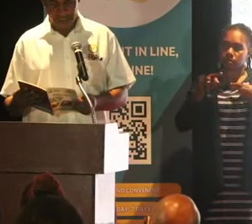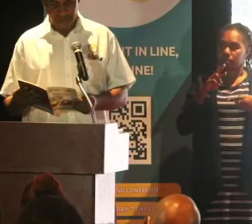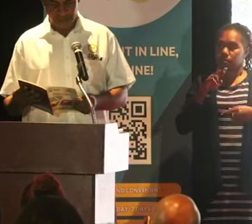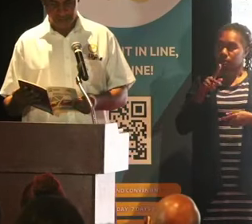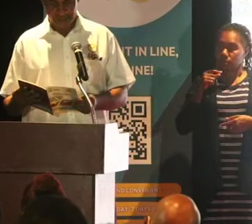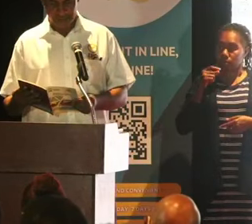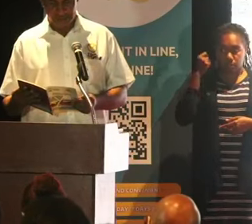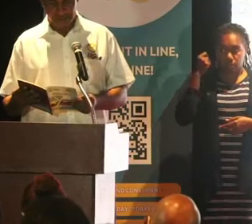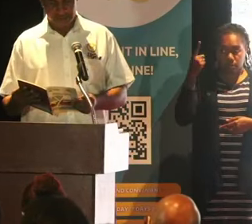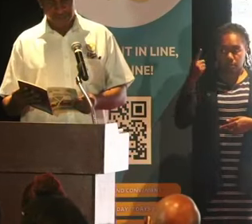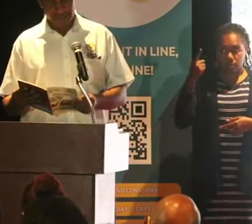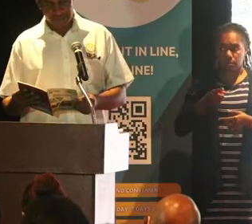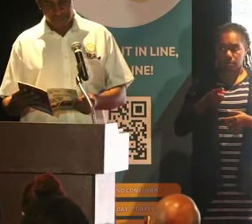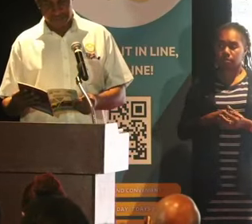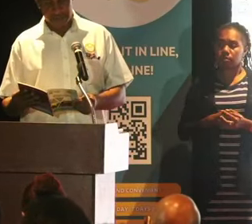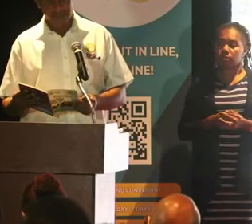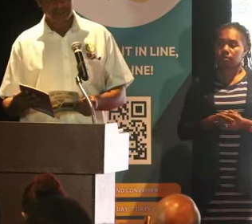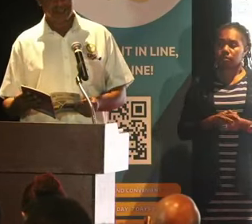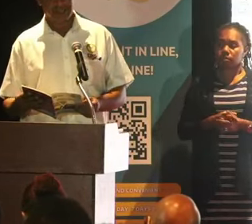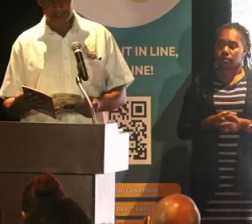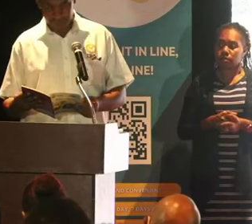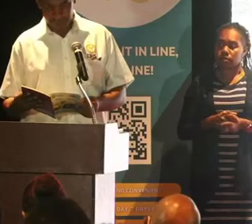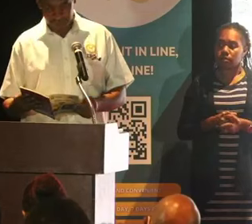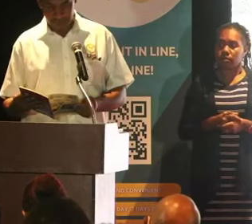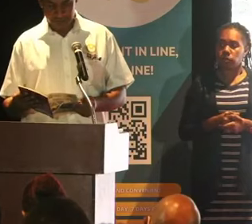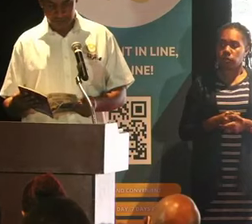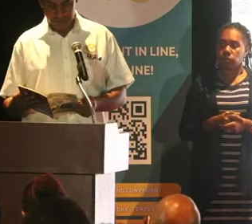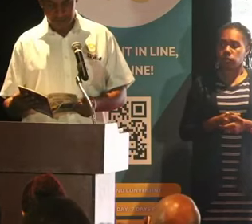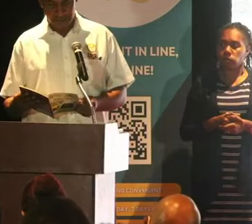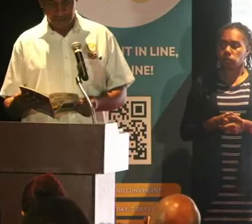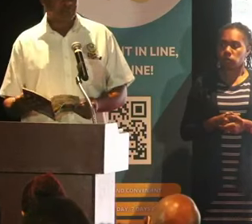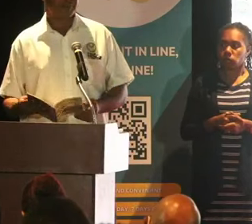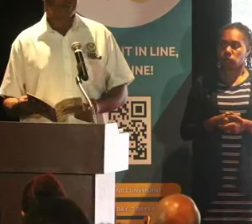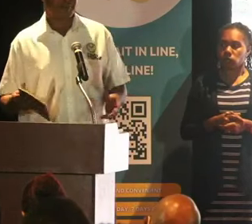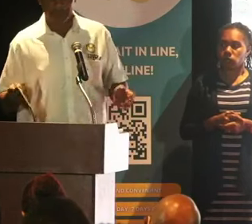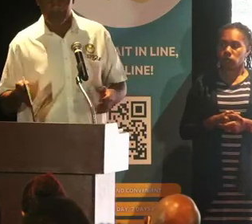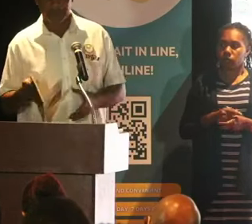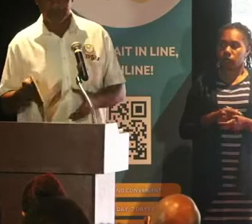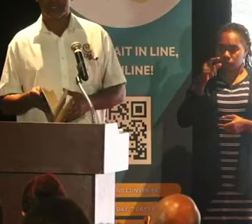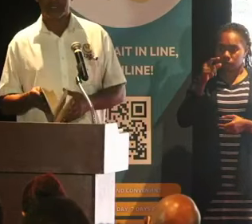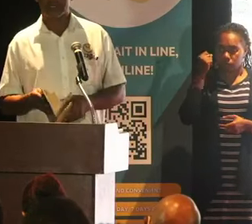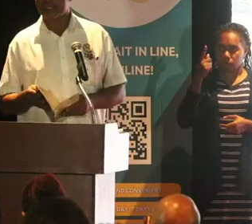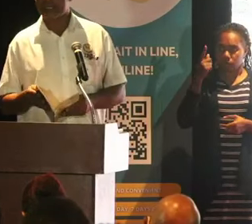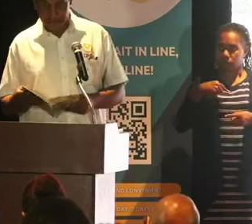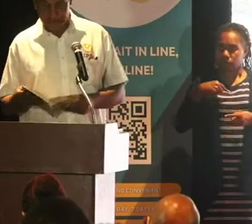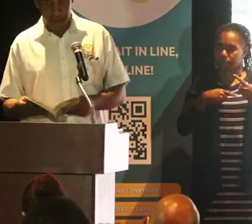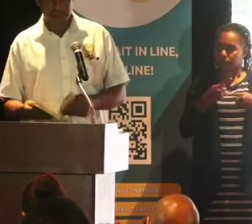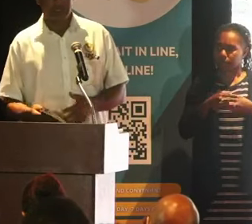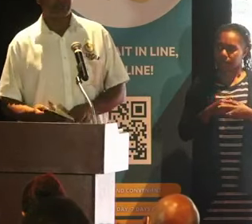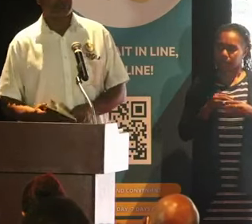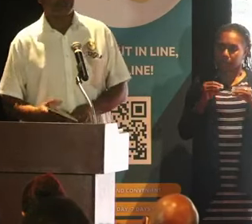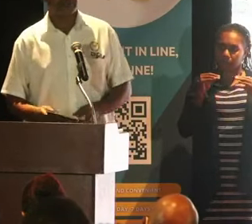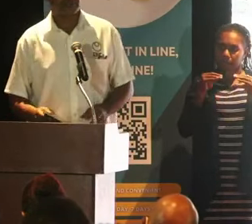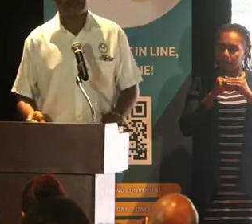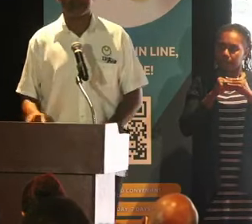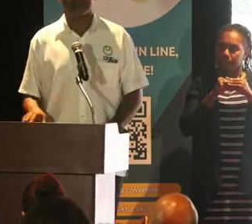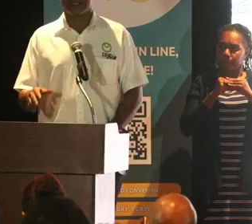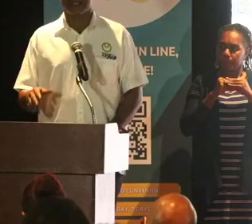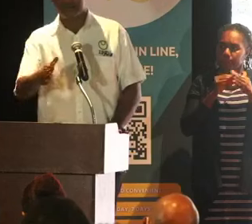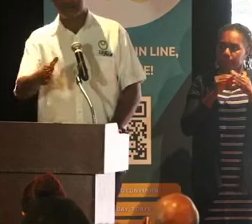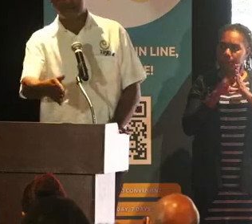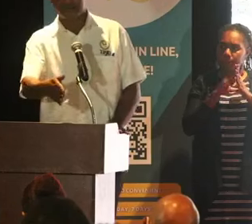IPA. Gives information about intellectual property, Bank of Papua New Guinea, NCD. Because what you do